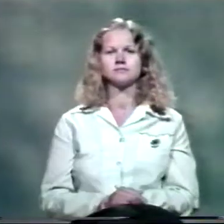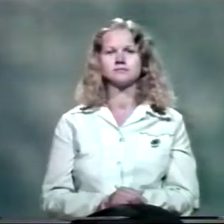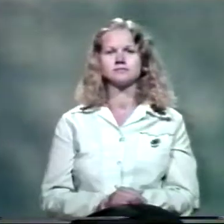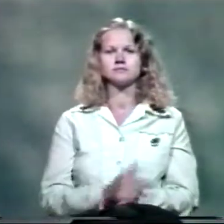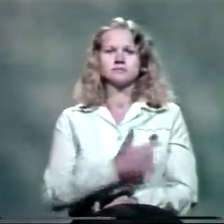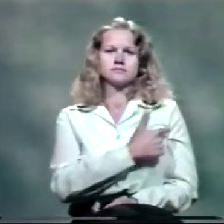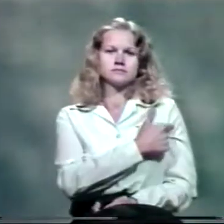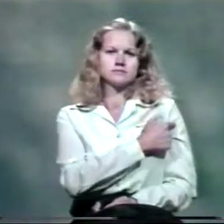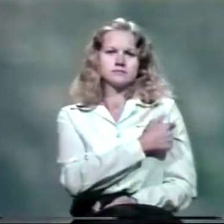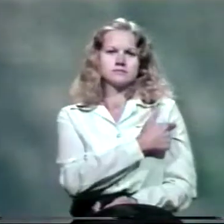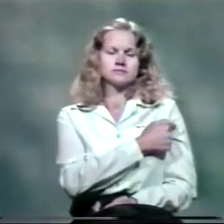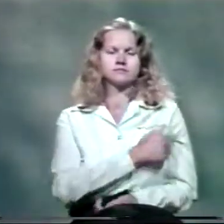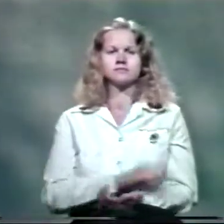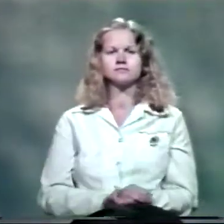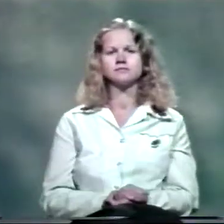Coke.